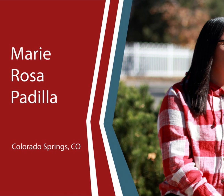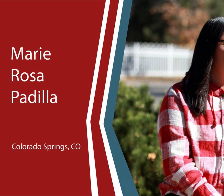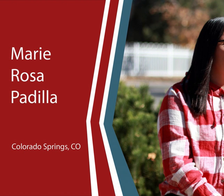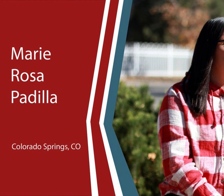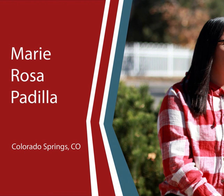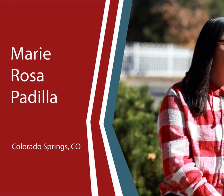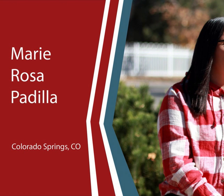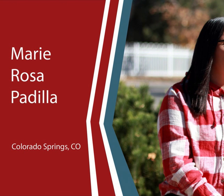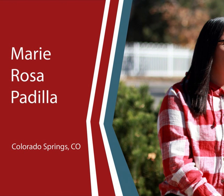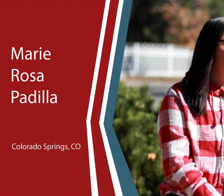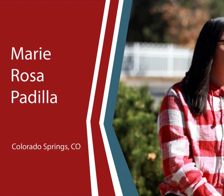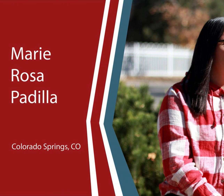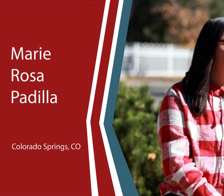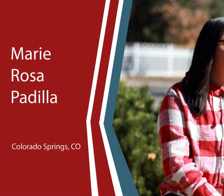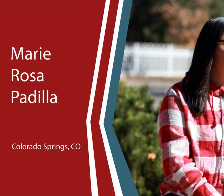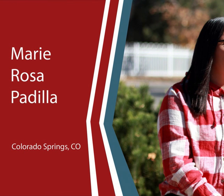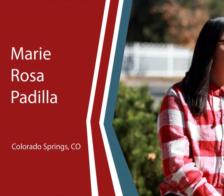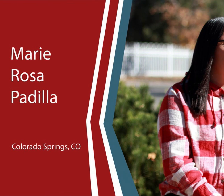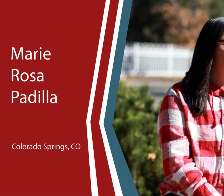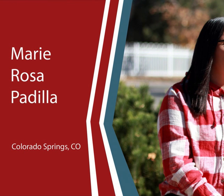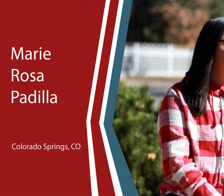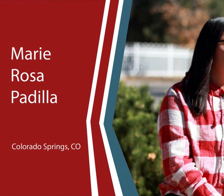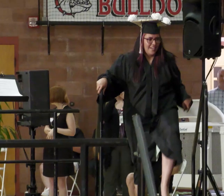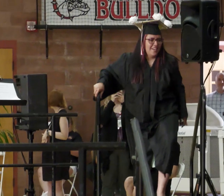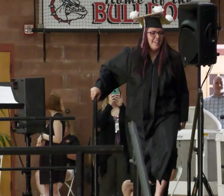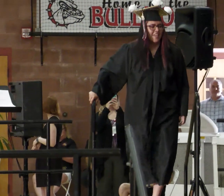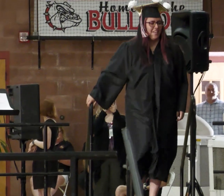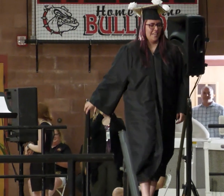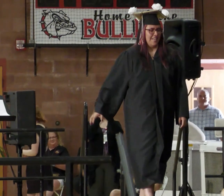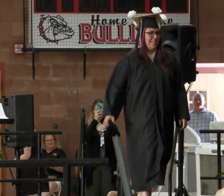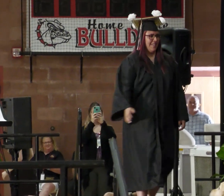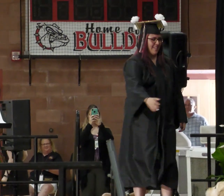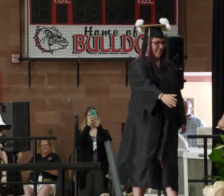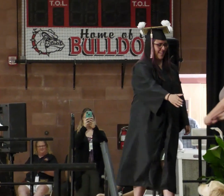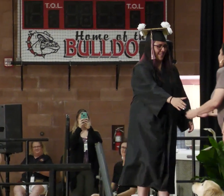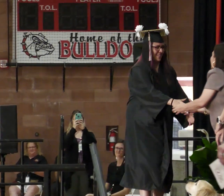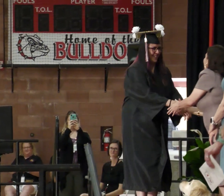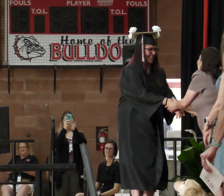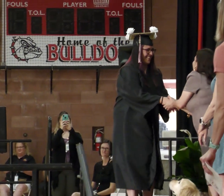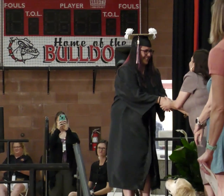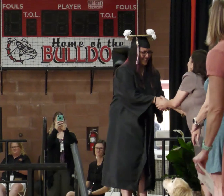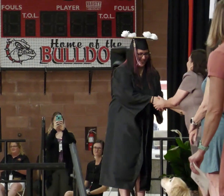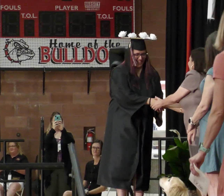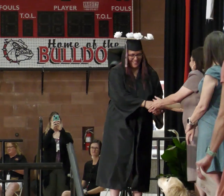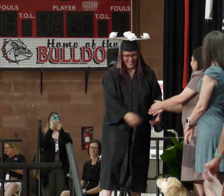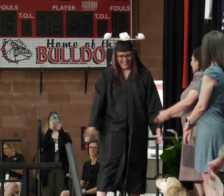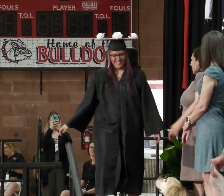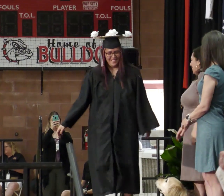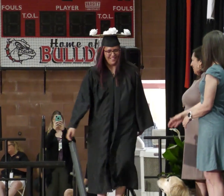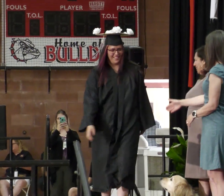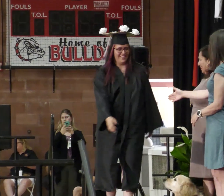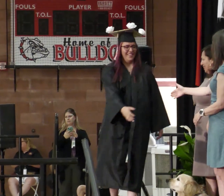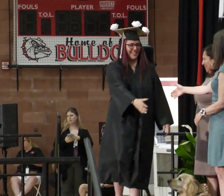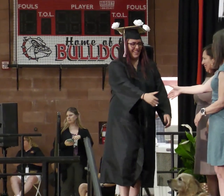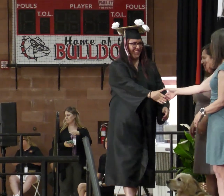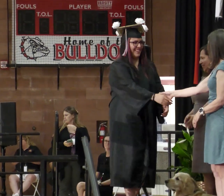She's walking up the steps She's got these really cool roses On the top of her Cap